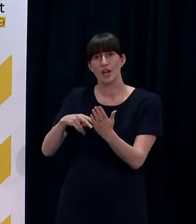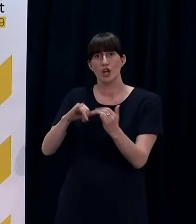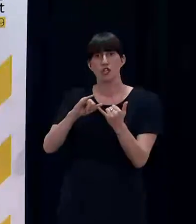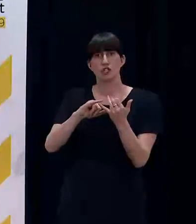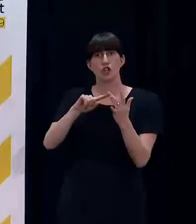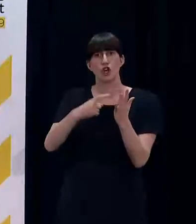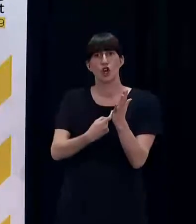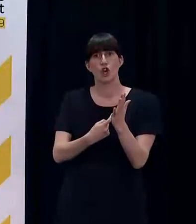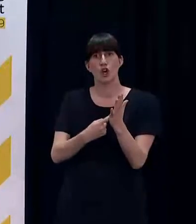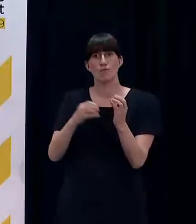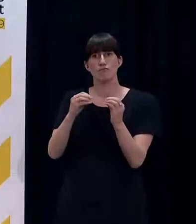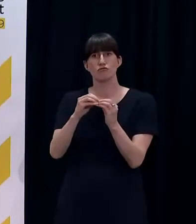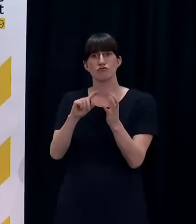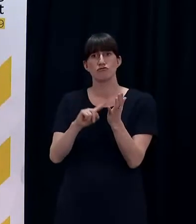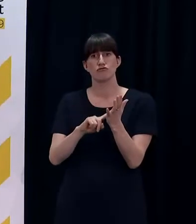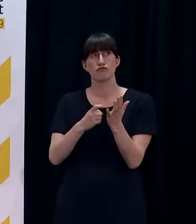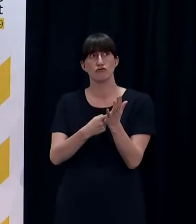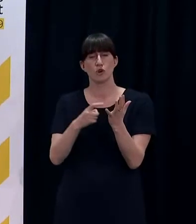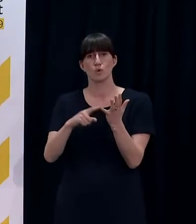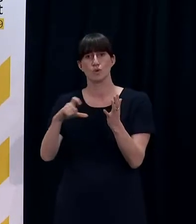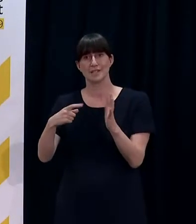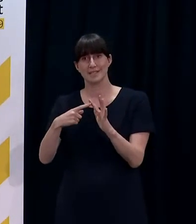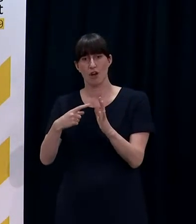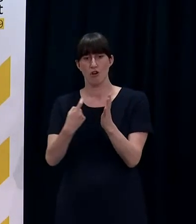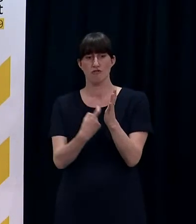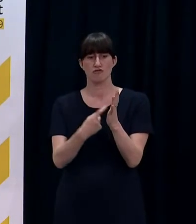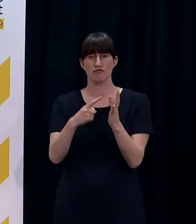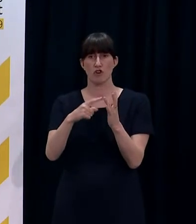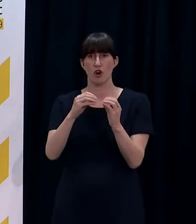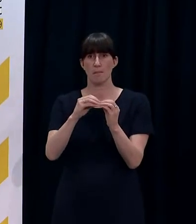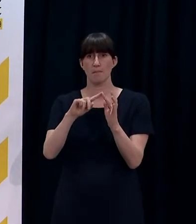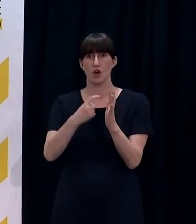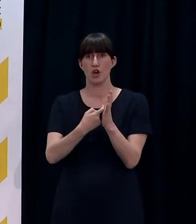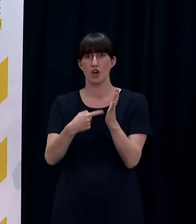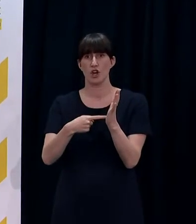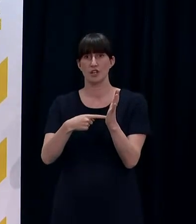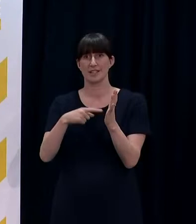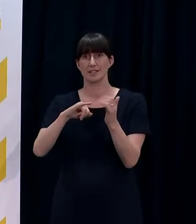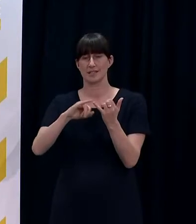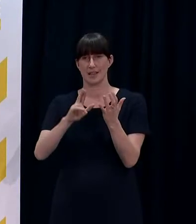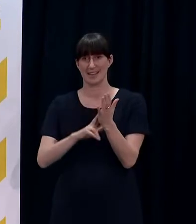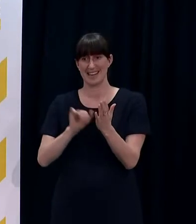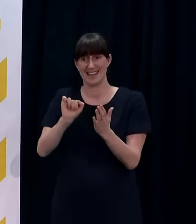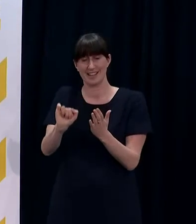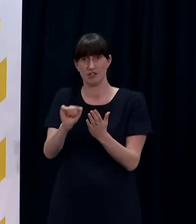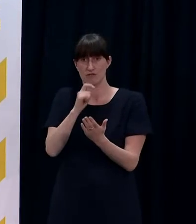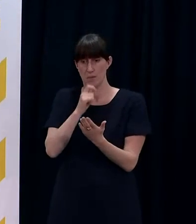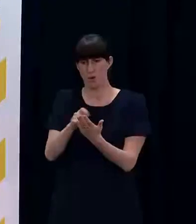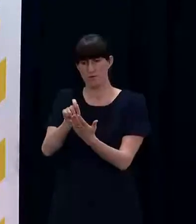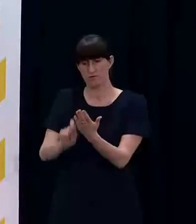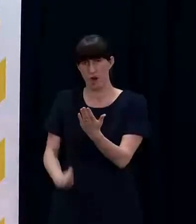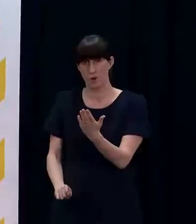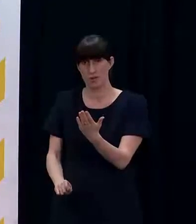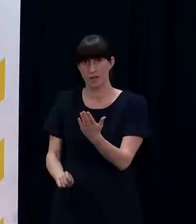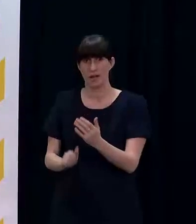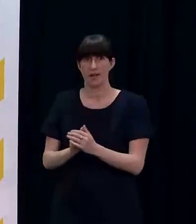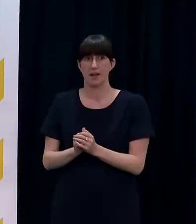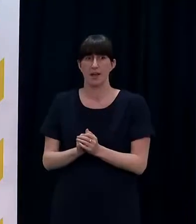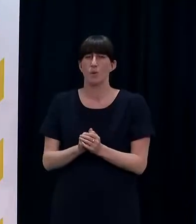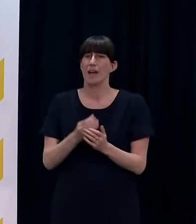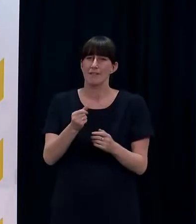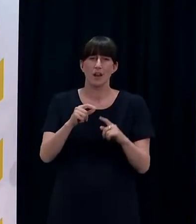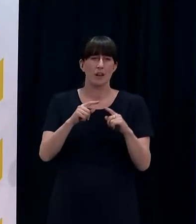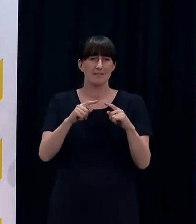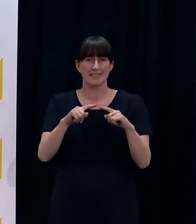partly because he raises the issue that we have widely diametrically spread views on this issue. You've